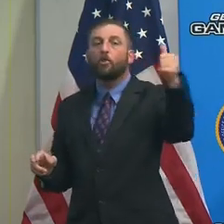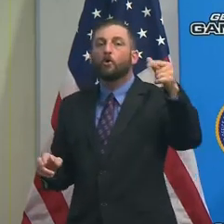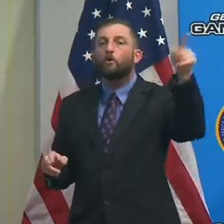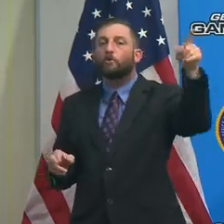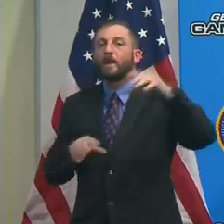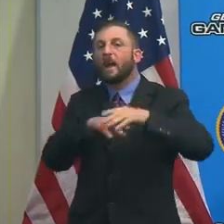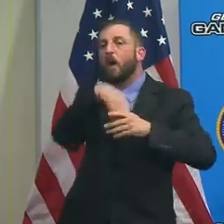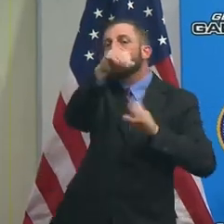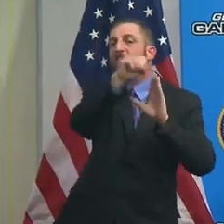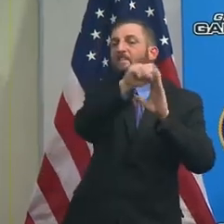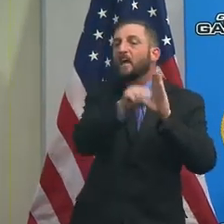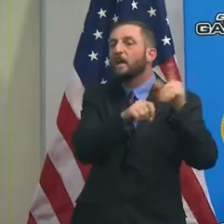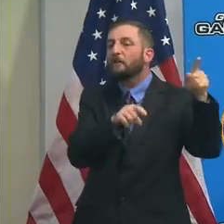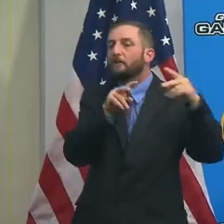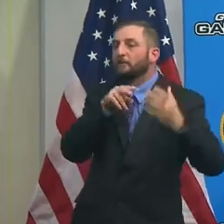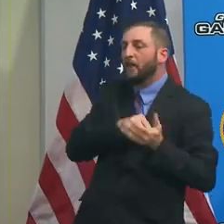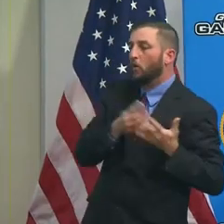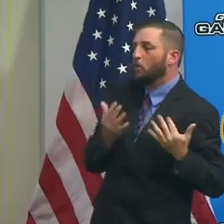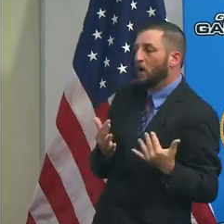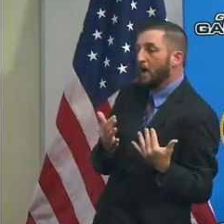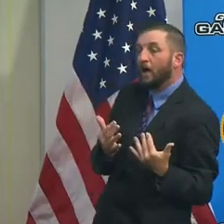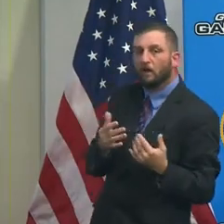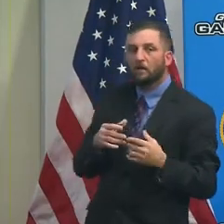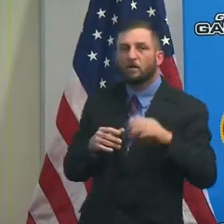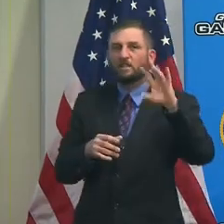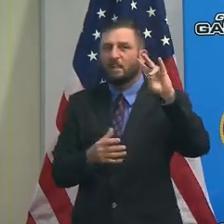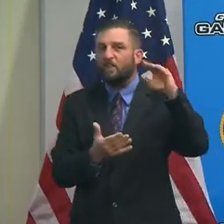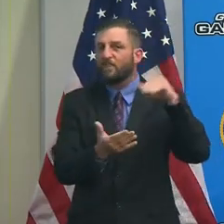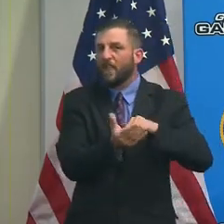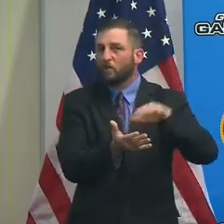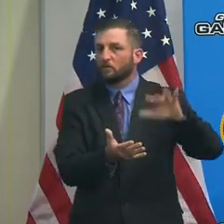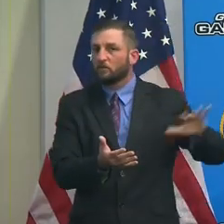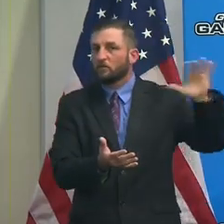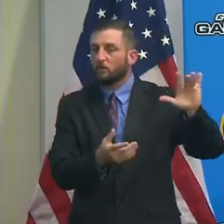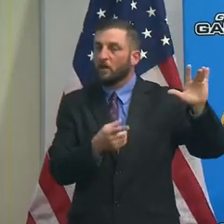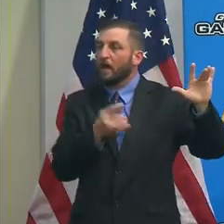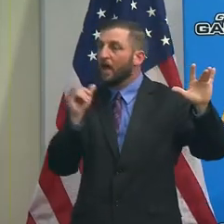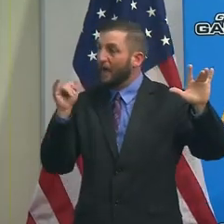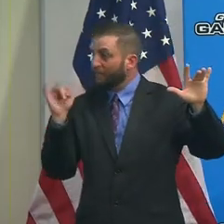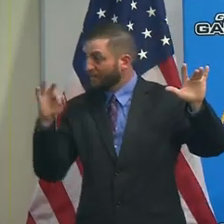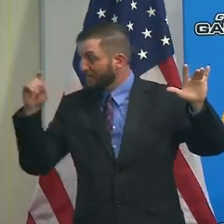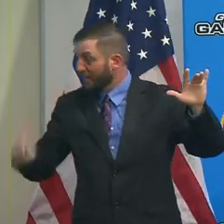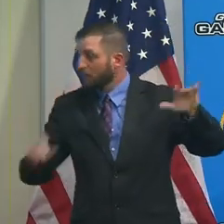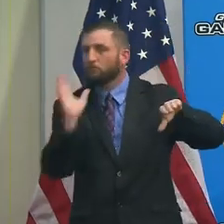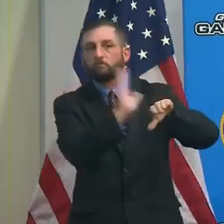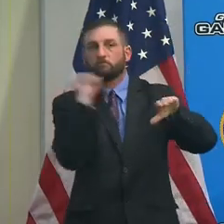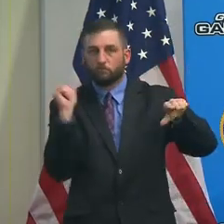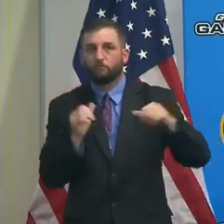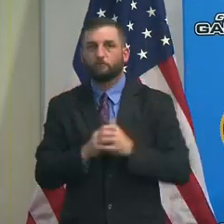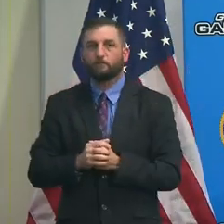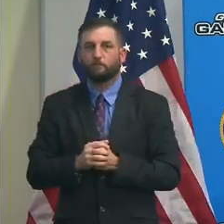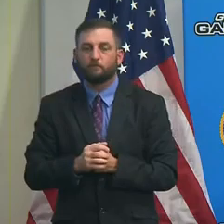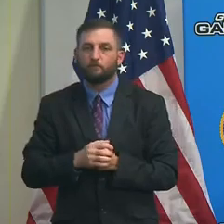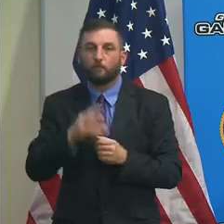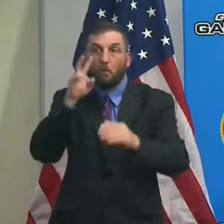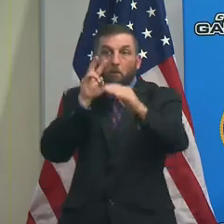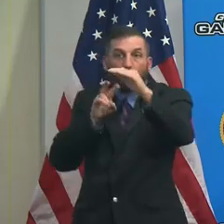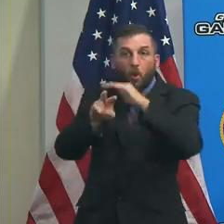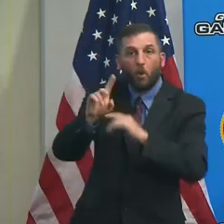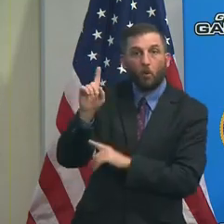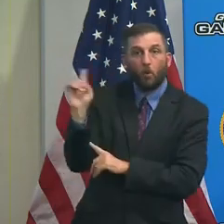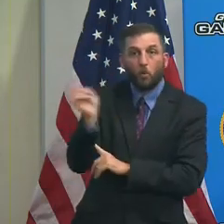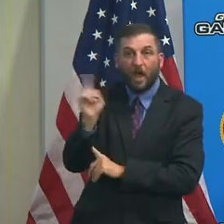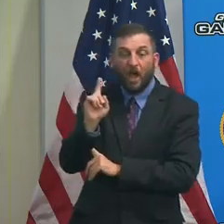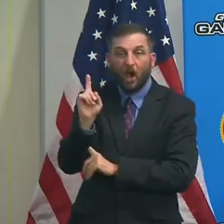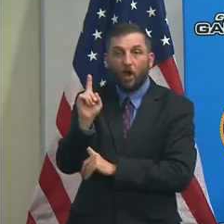state awaiting a call to come in to help restore power should that become necessary. We cannot predict where the greatest risk